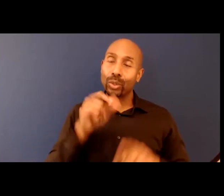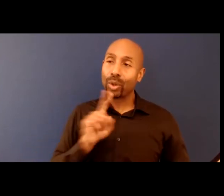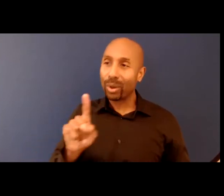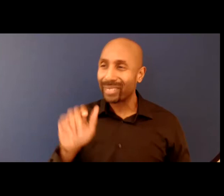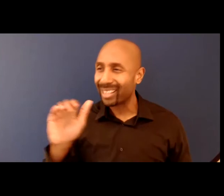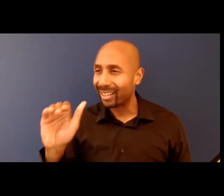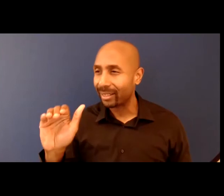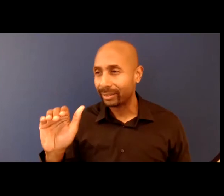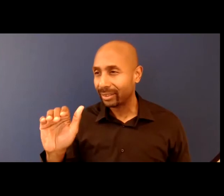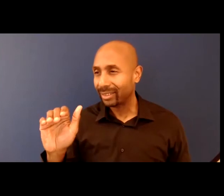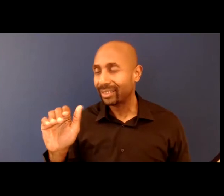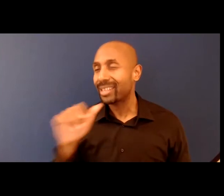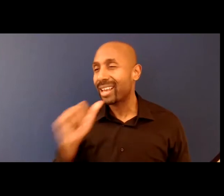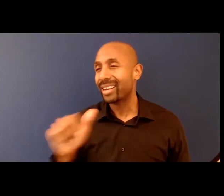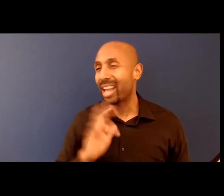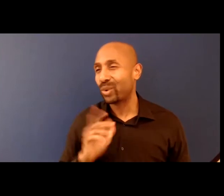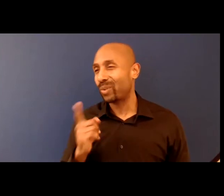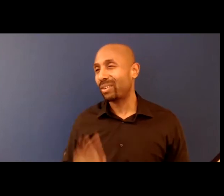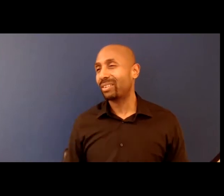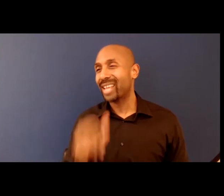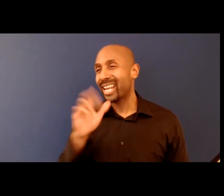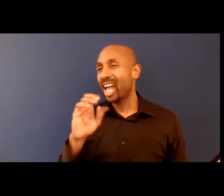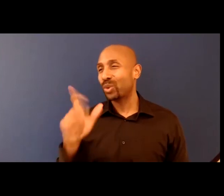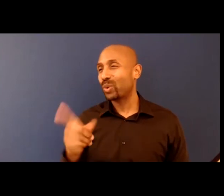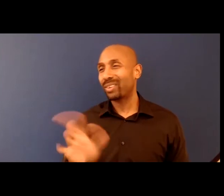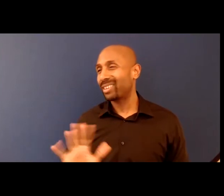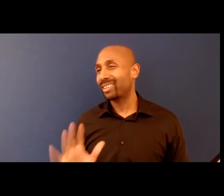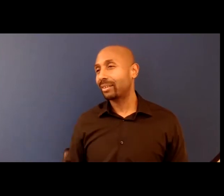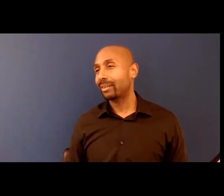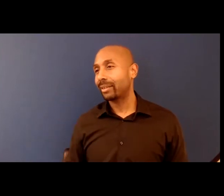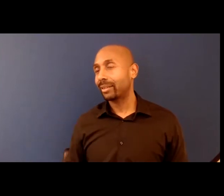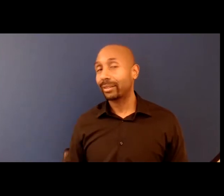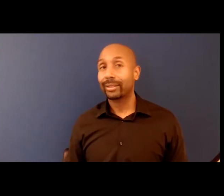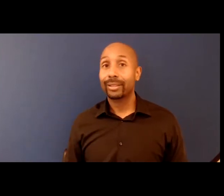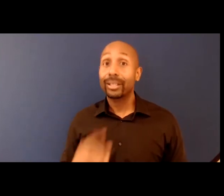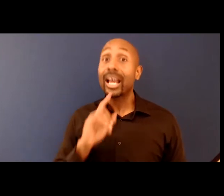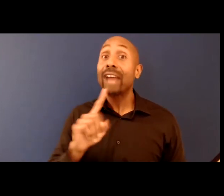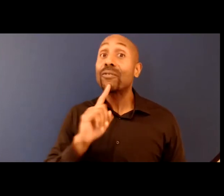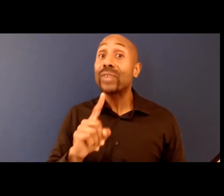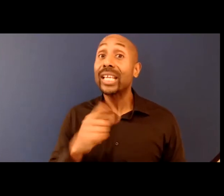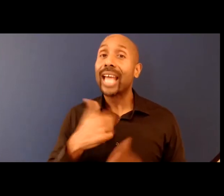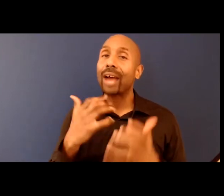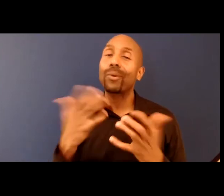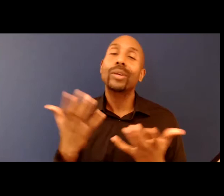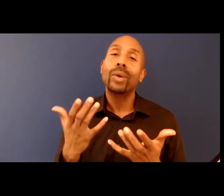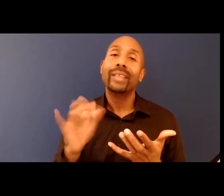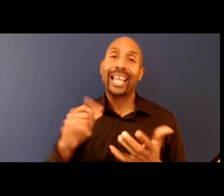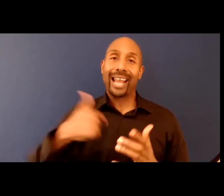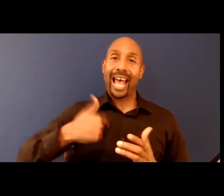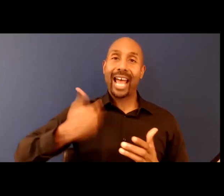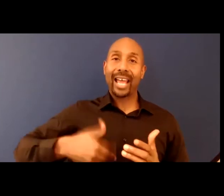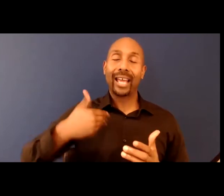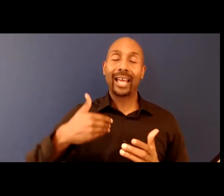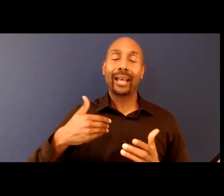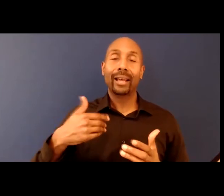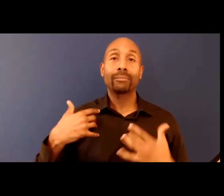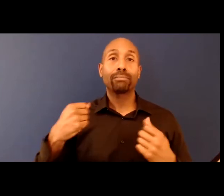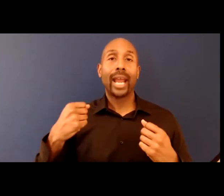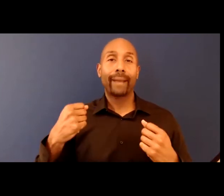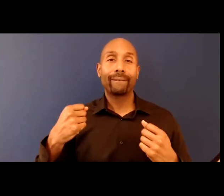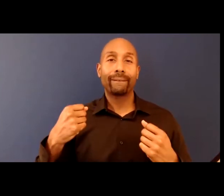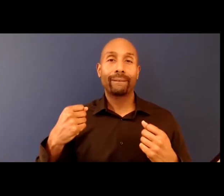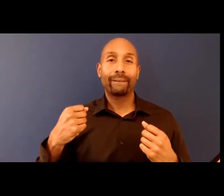I really wanted was to be brave in a moment where I was actually just comfortable.